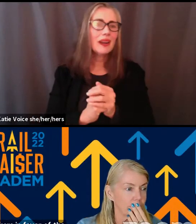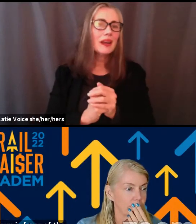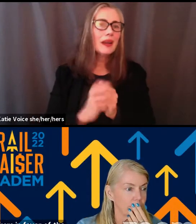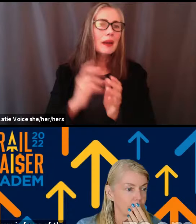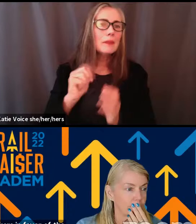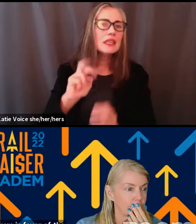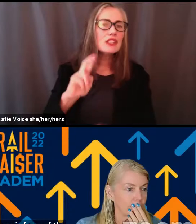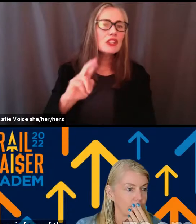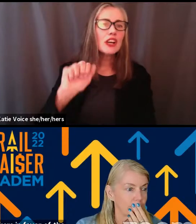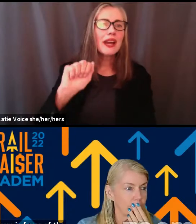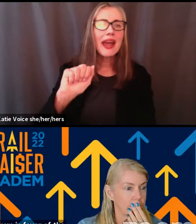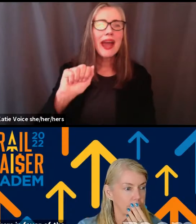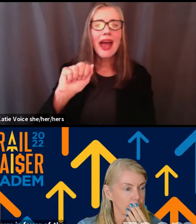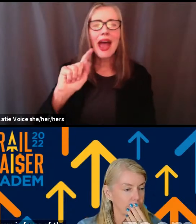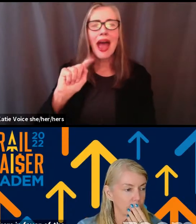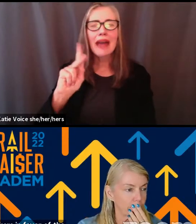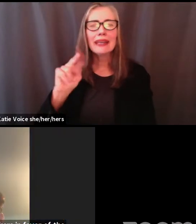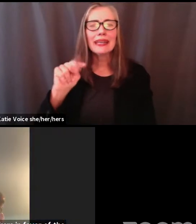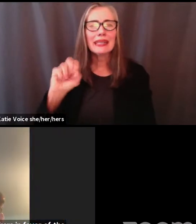And,